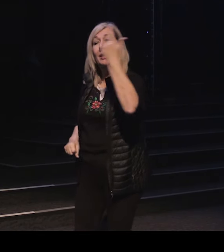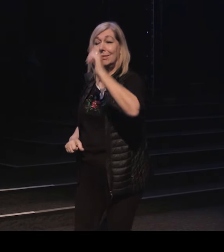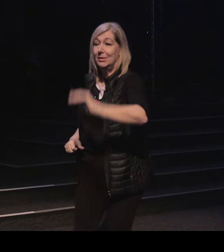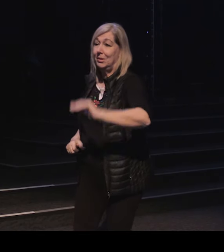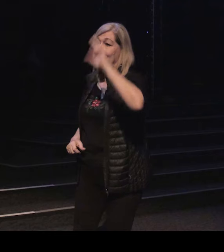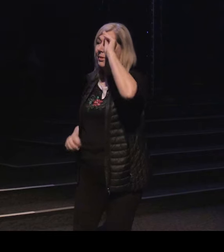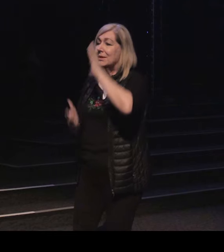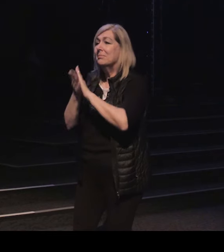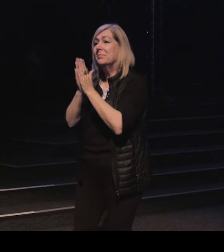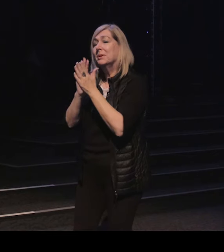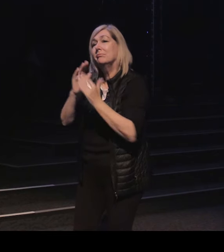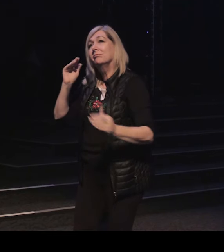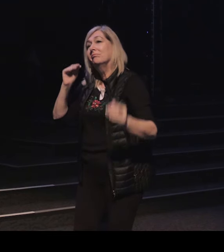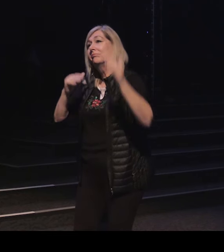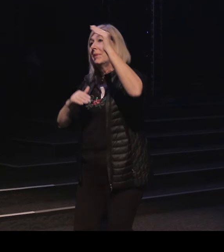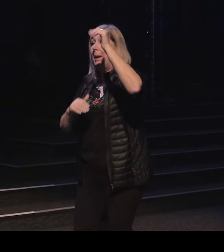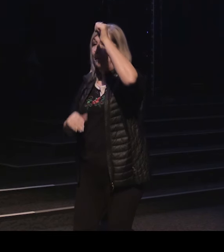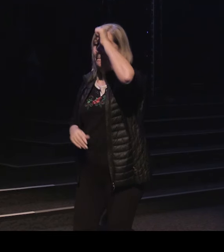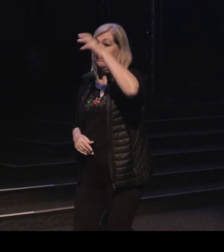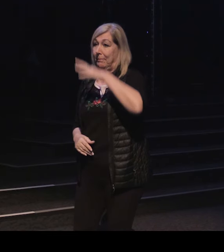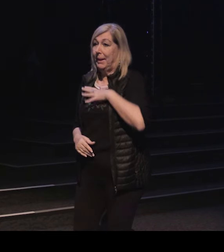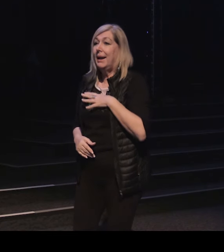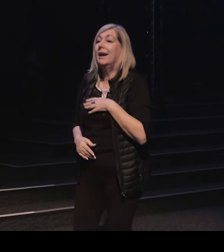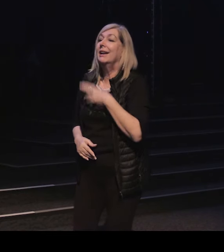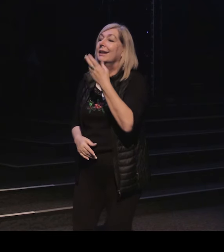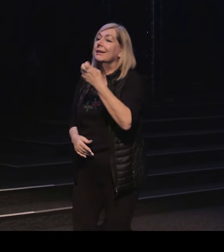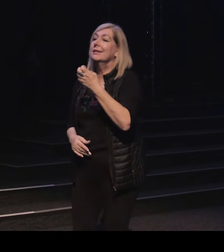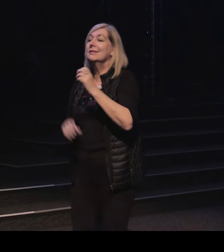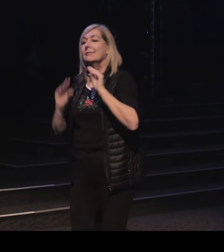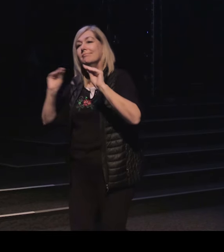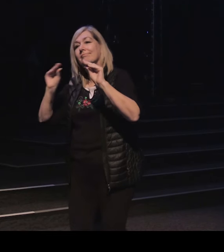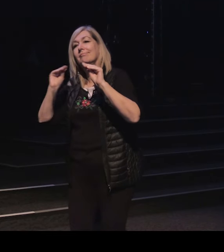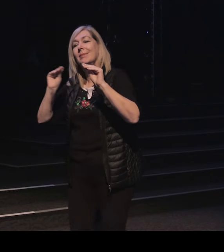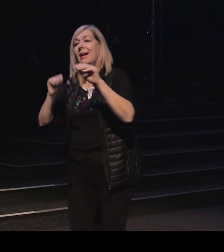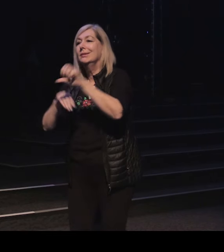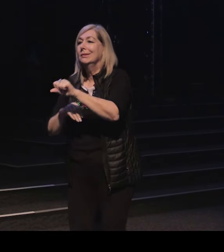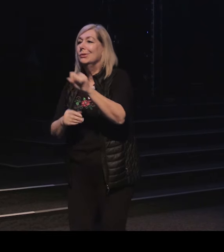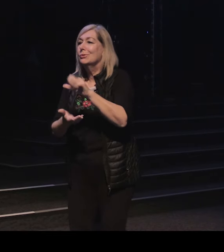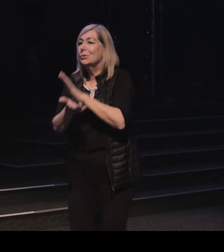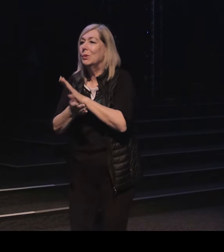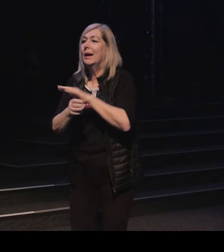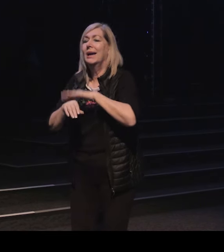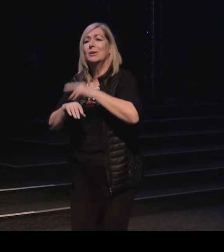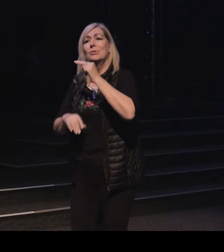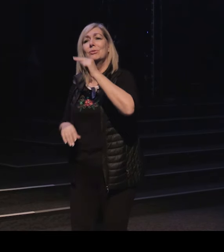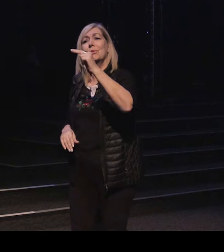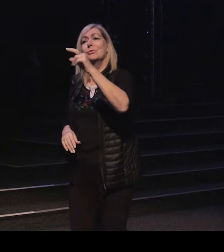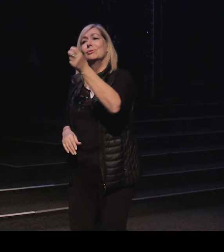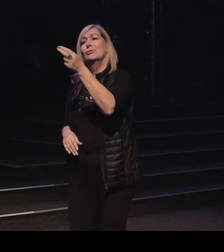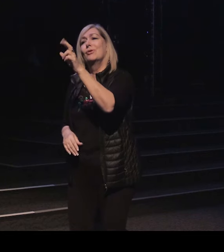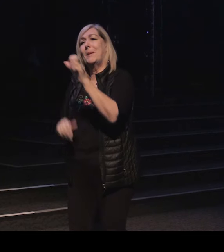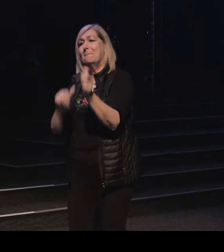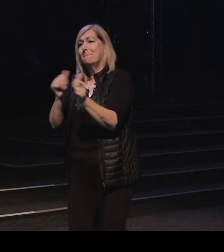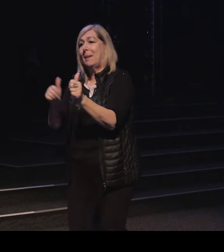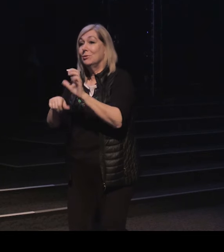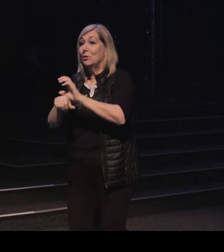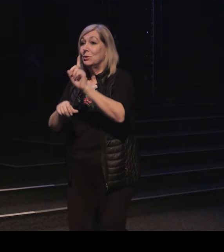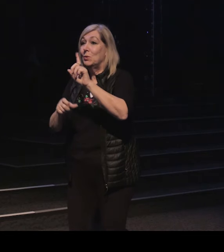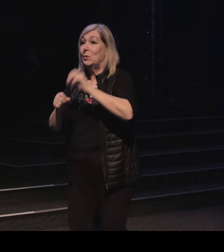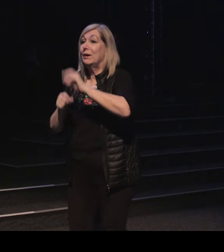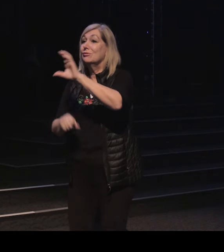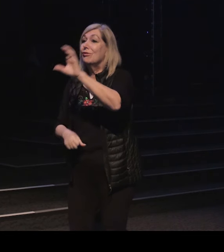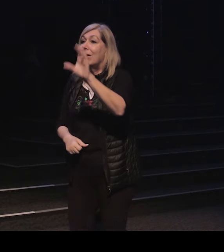man, stood as Sunday school superintendent at North Shore Baptist Church in Chicago. And